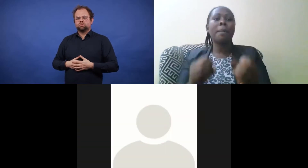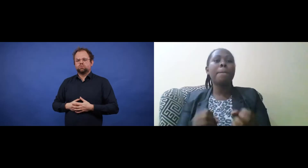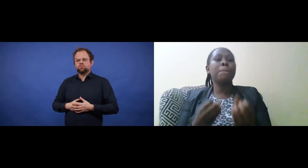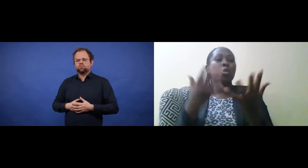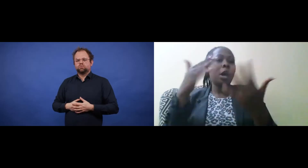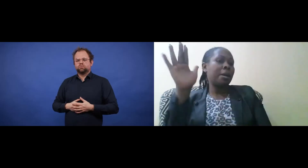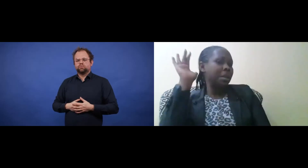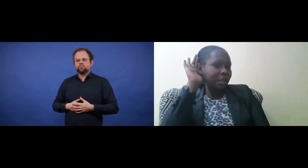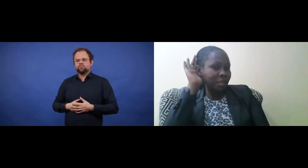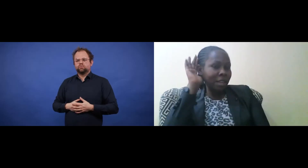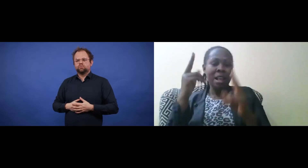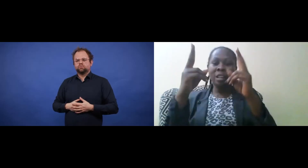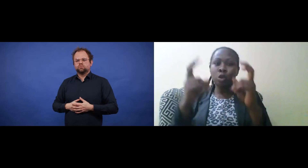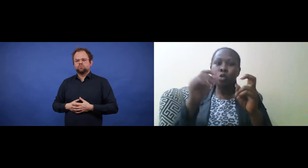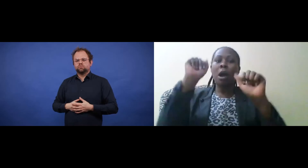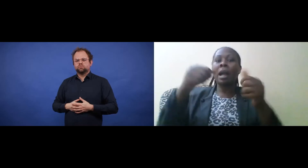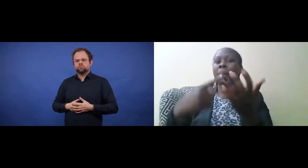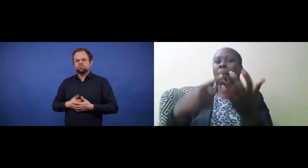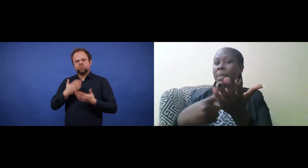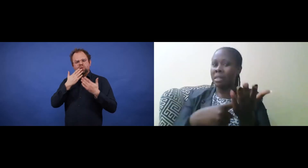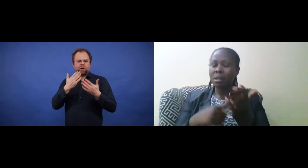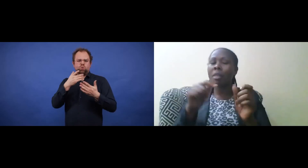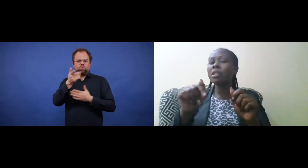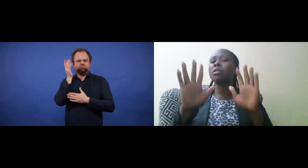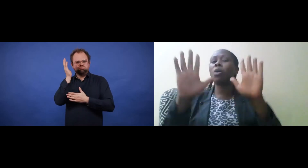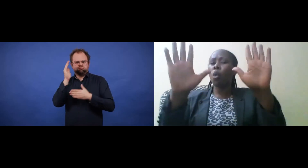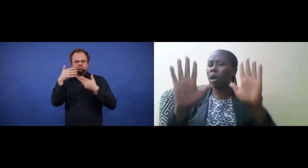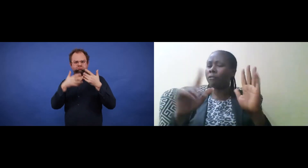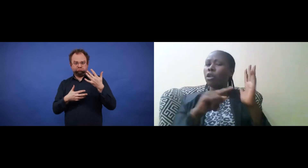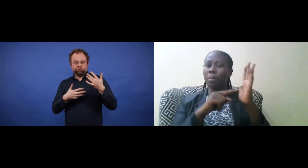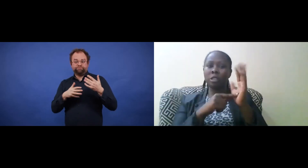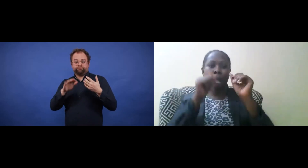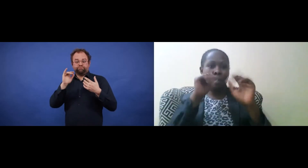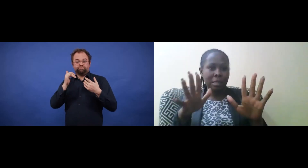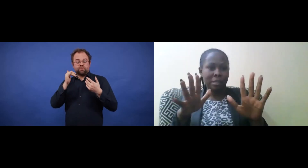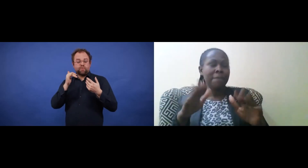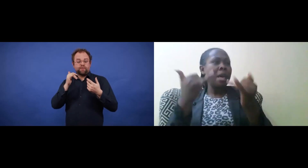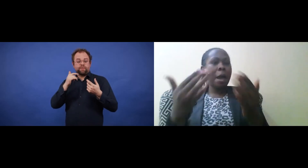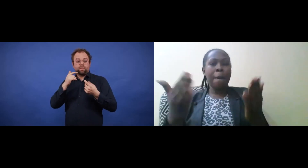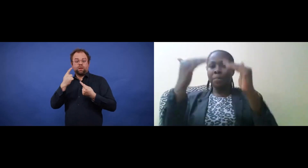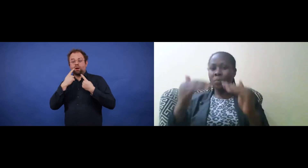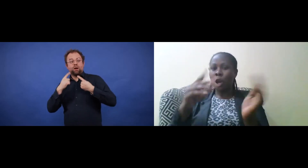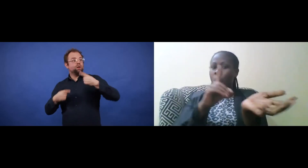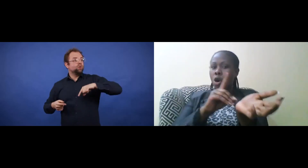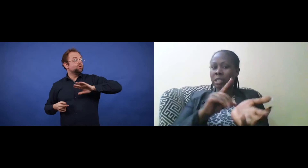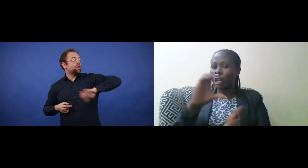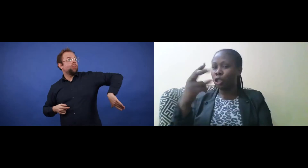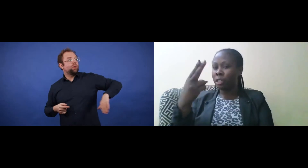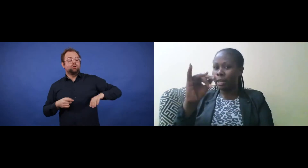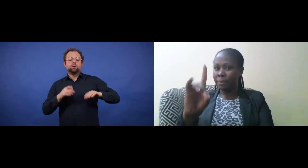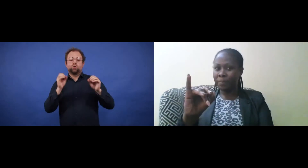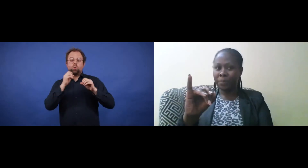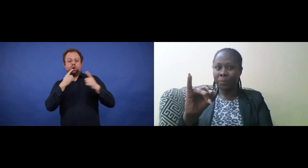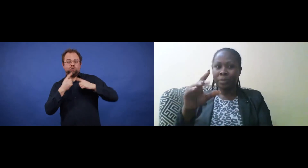interests, the stories can be listened to and can be discussed. This is a very wonderful point.